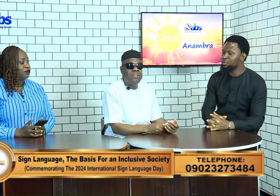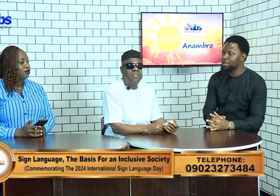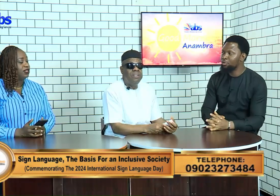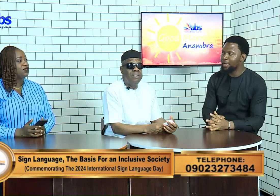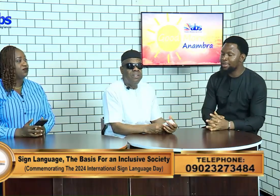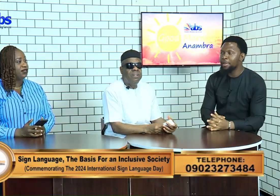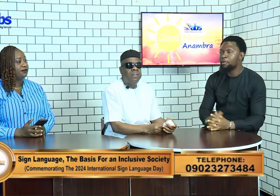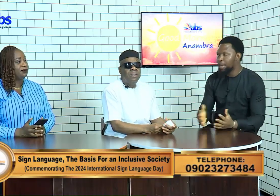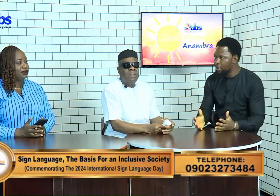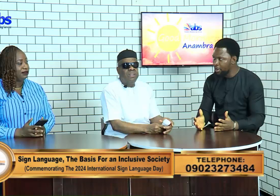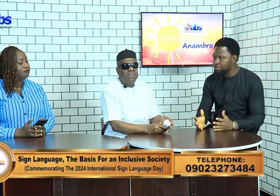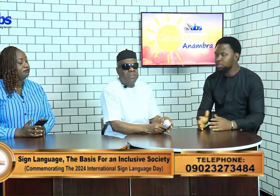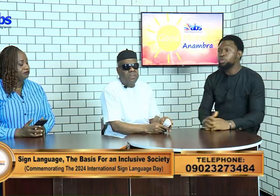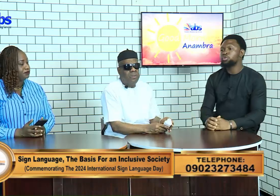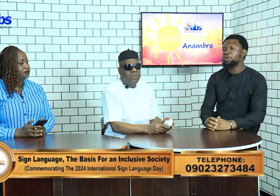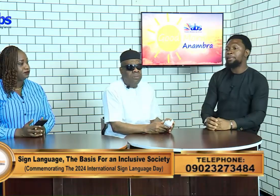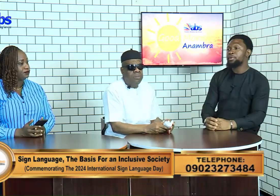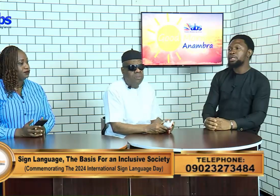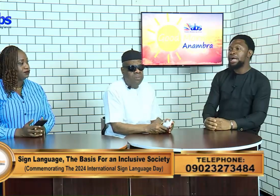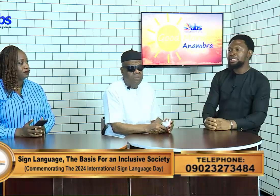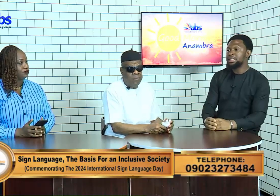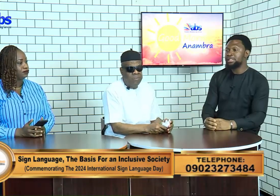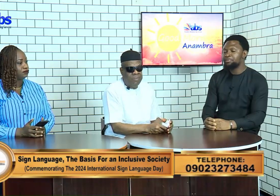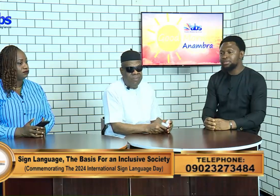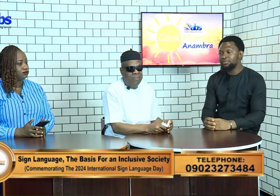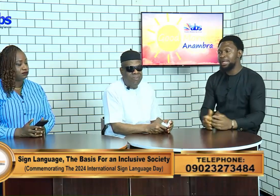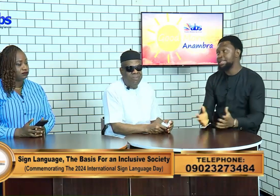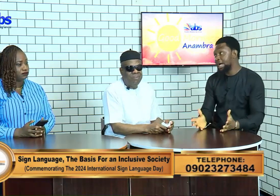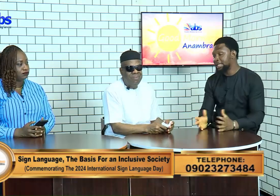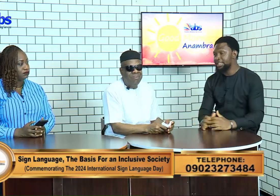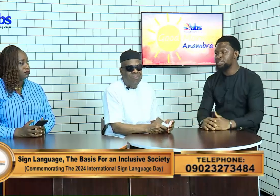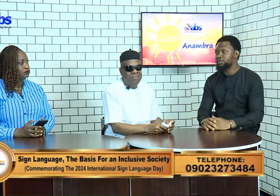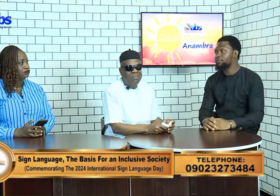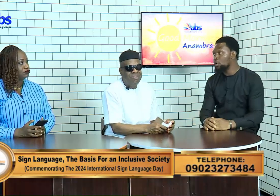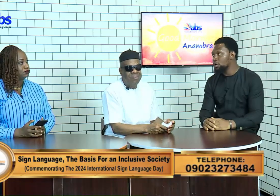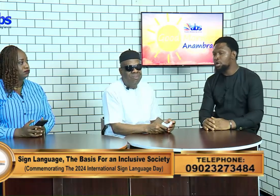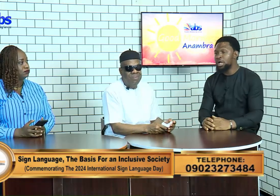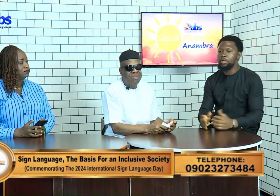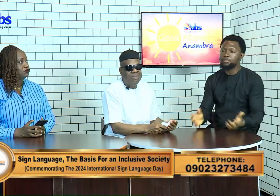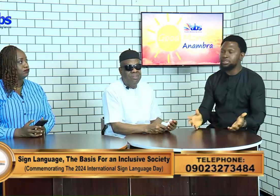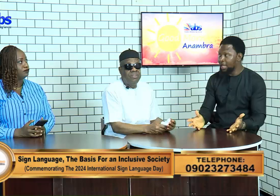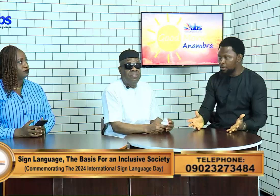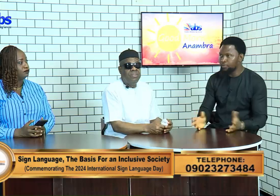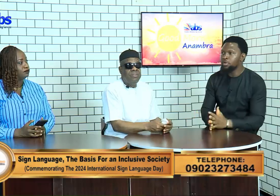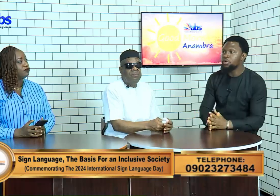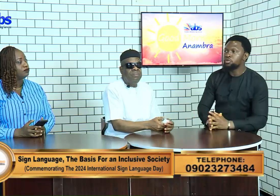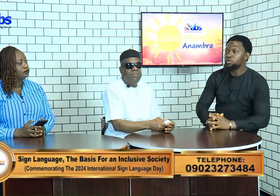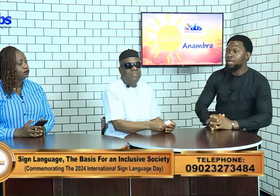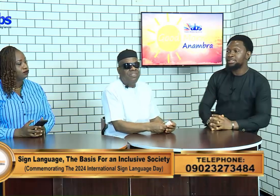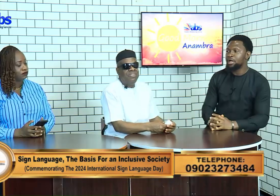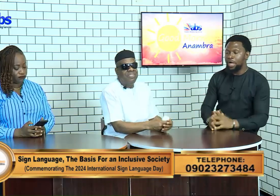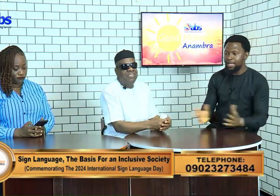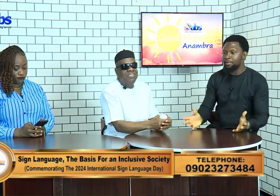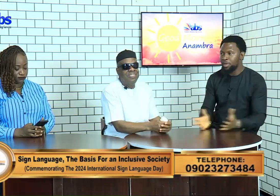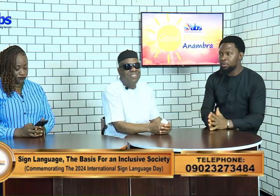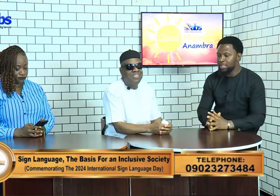to communicate with my parents. So apparently I started interpreting for my dad at the age of 4 and up to now. So that's